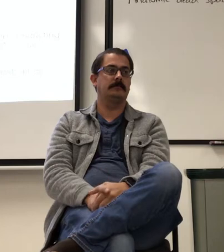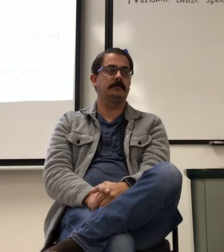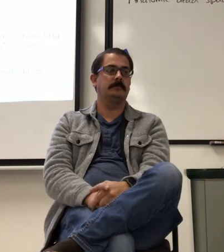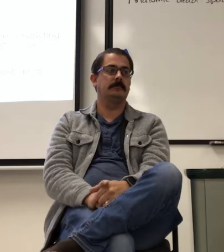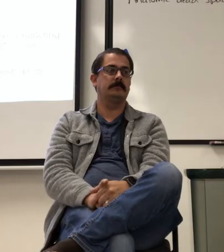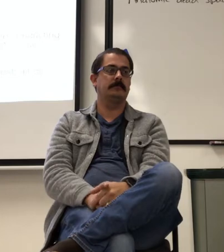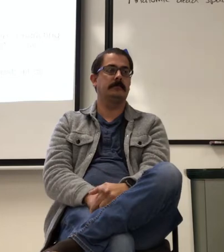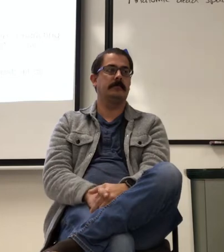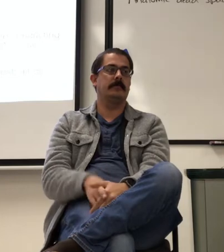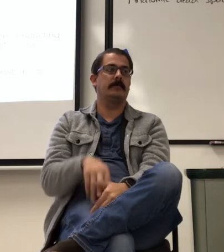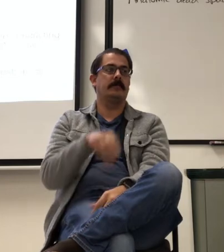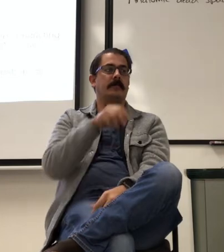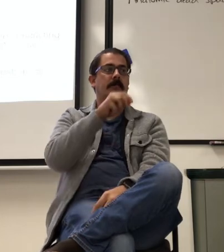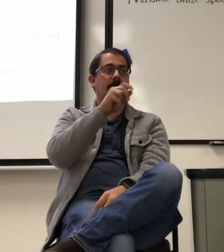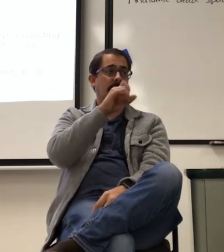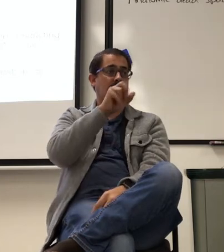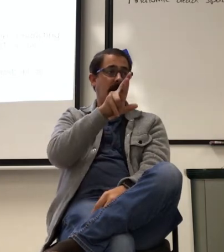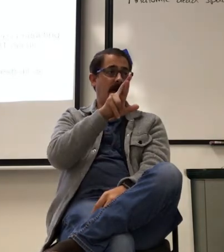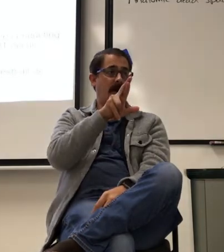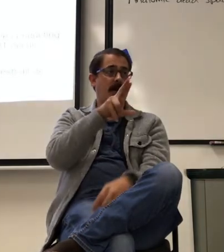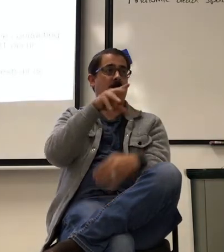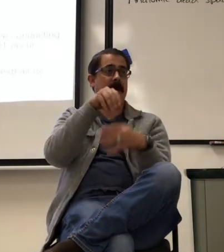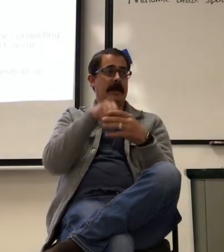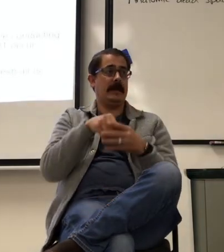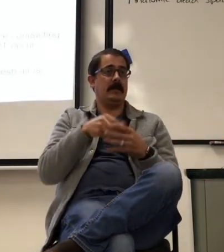Air sitting in conducting airways.